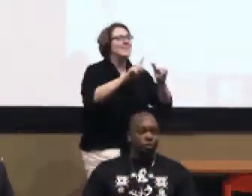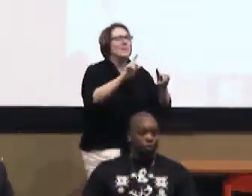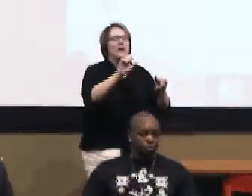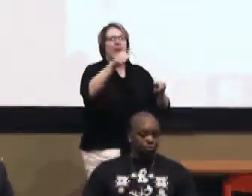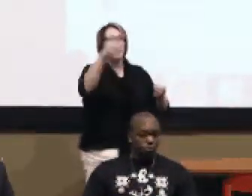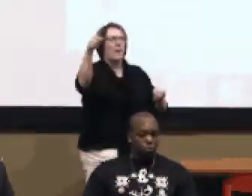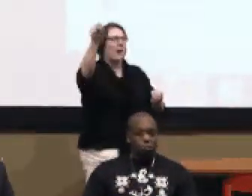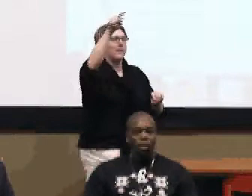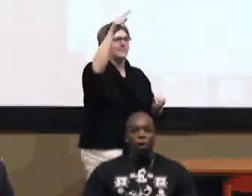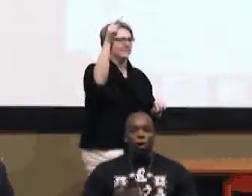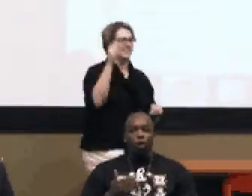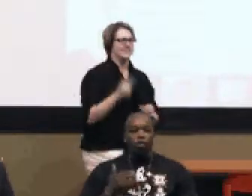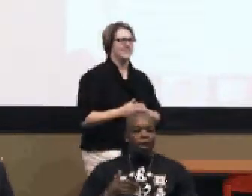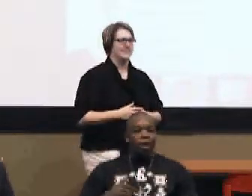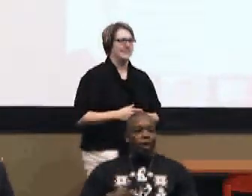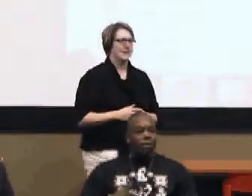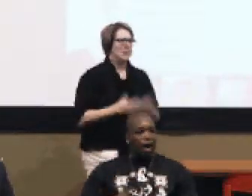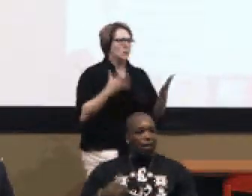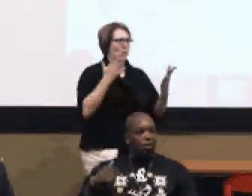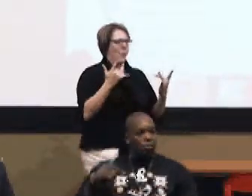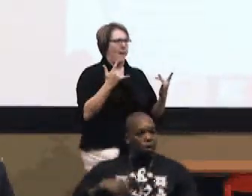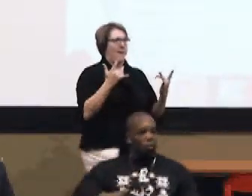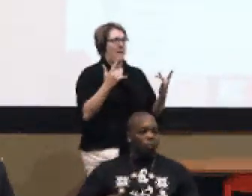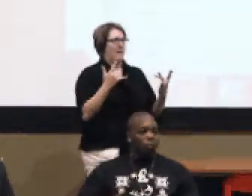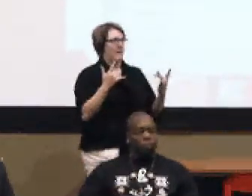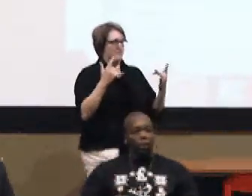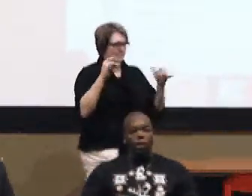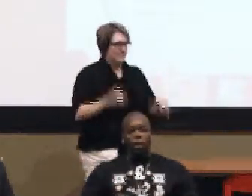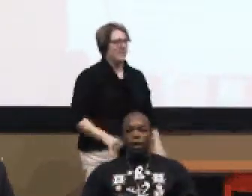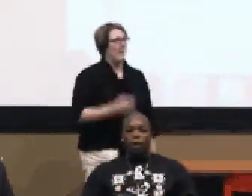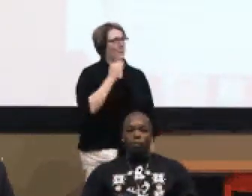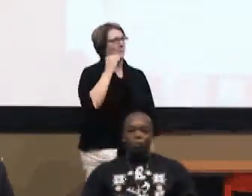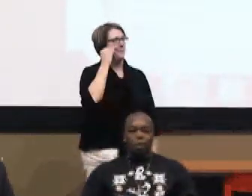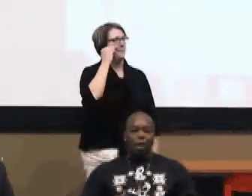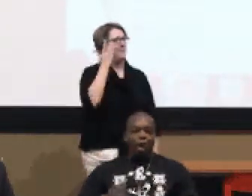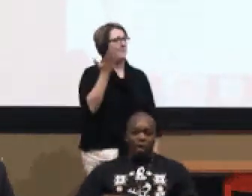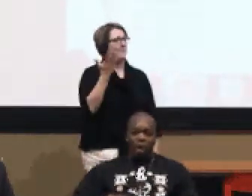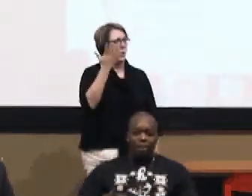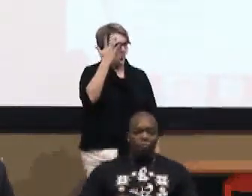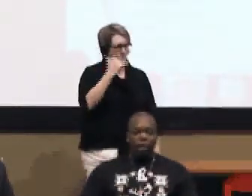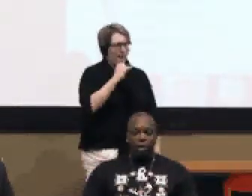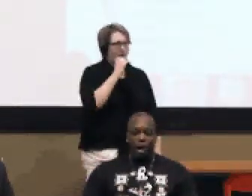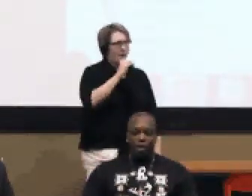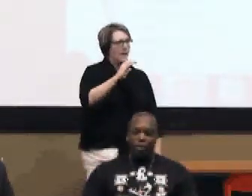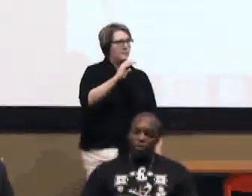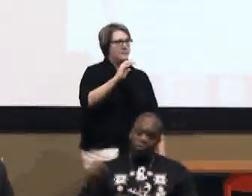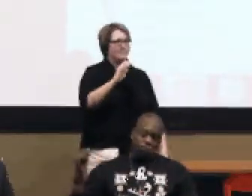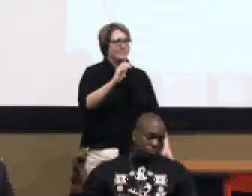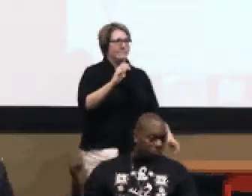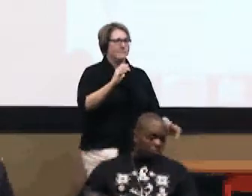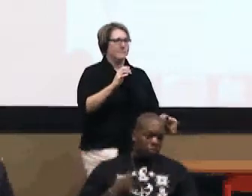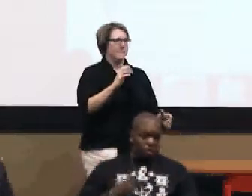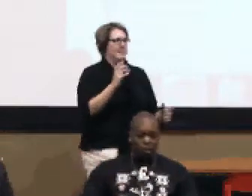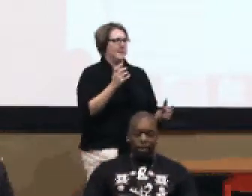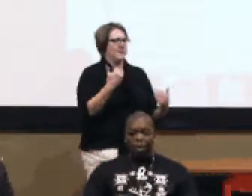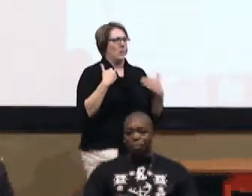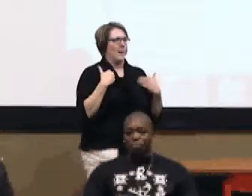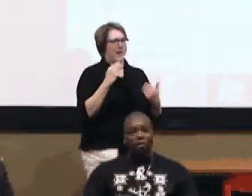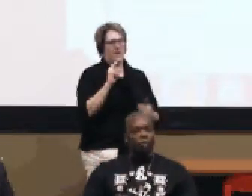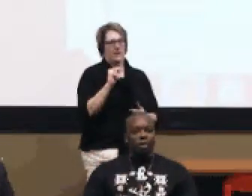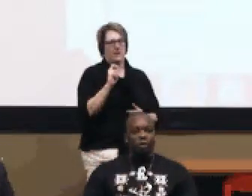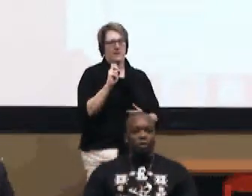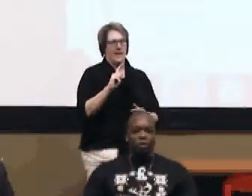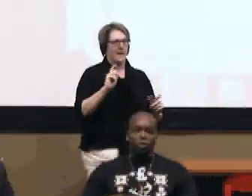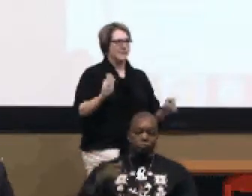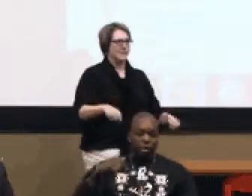anywhere else. So why the hell not home? Why not cast a big net, grab some